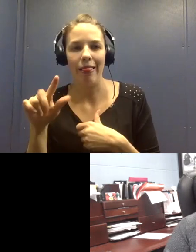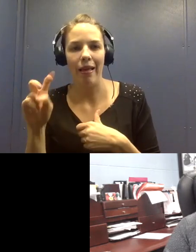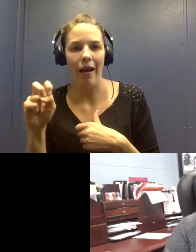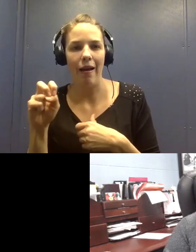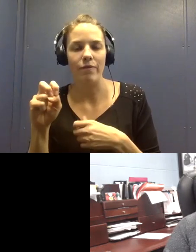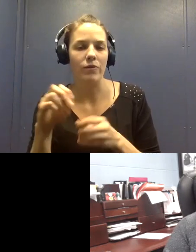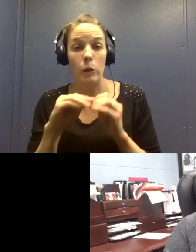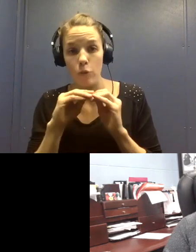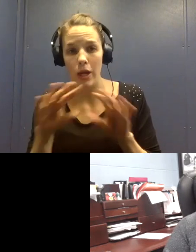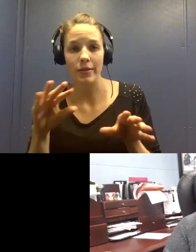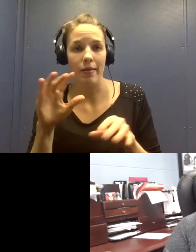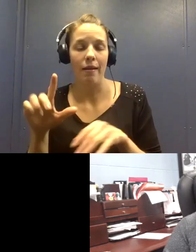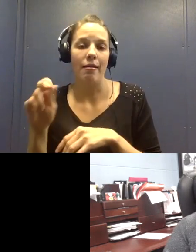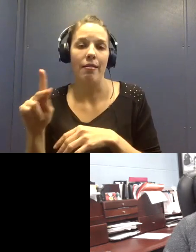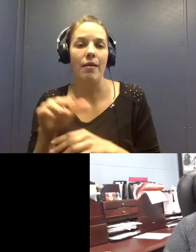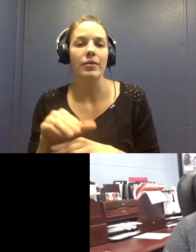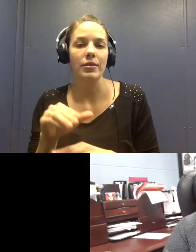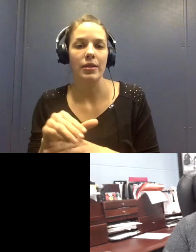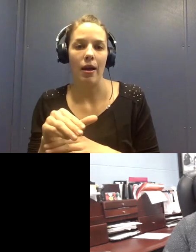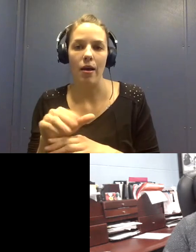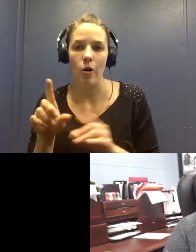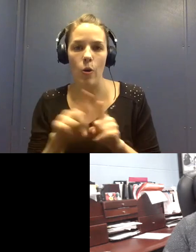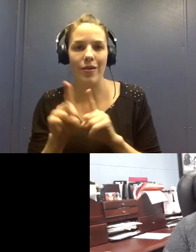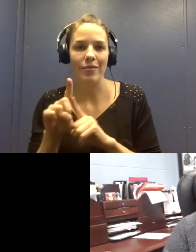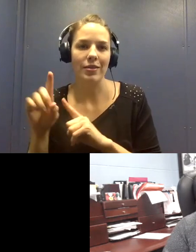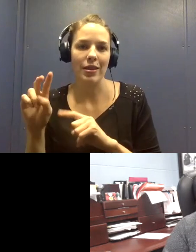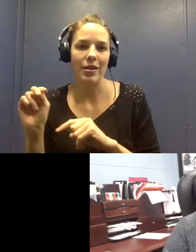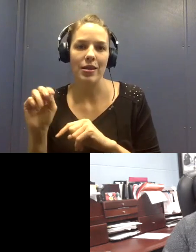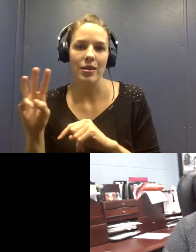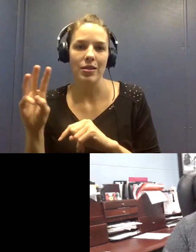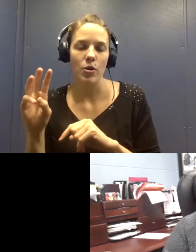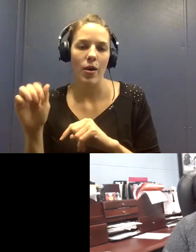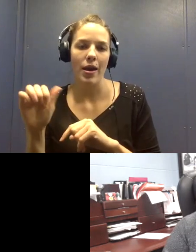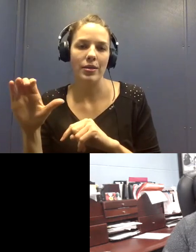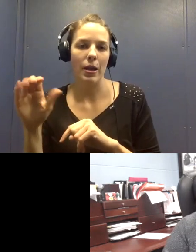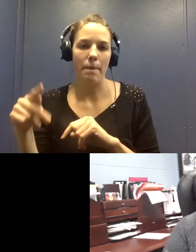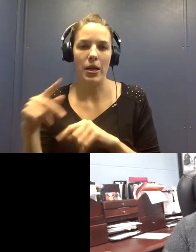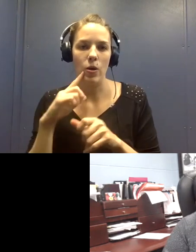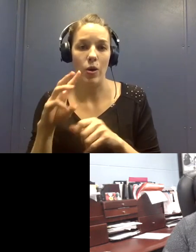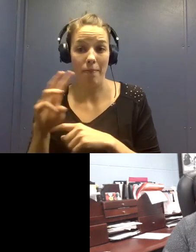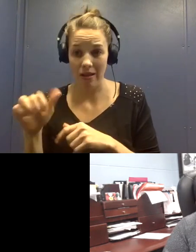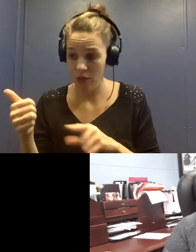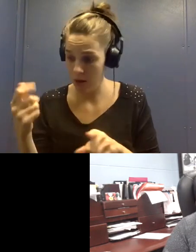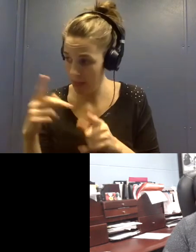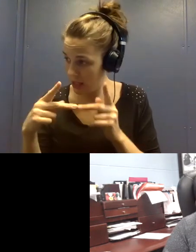link tonight, and you also can get it on the NAACP site. Any place else, Brooke?